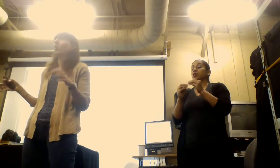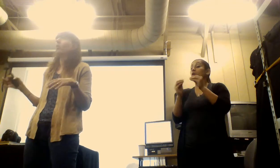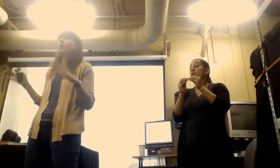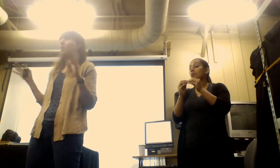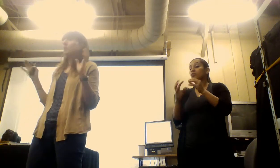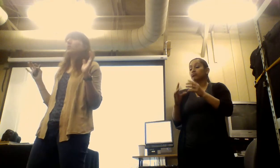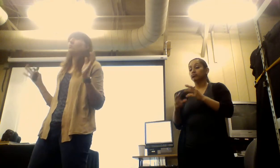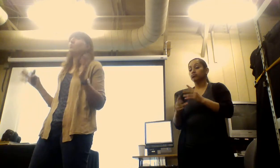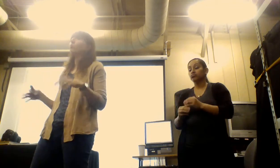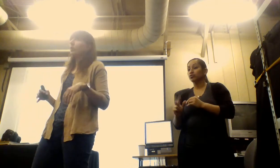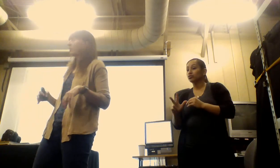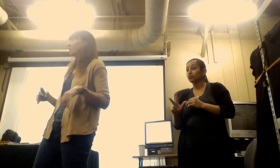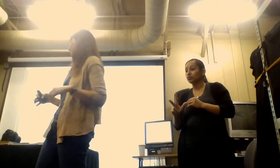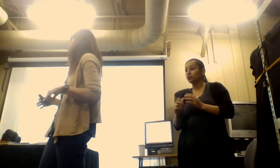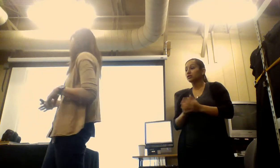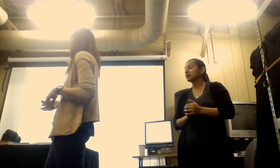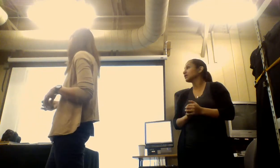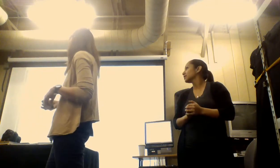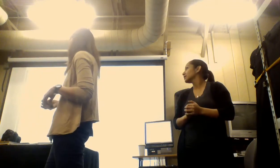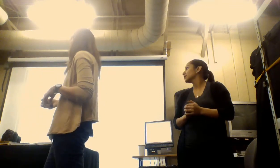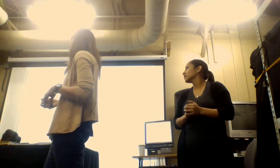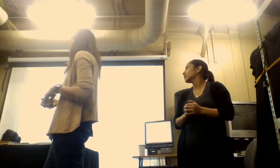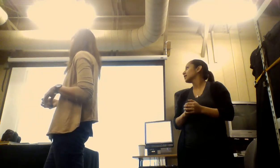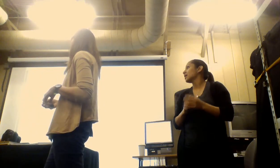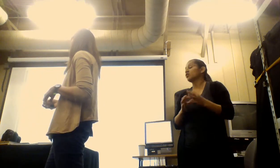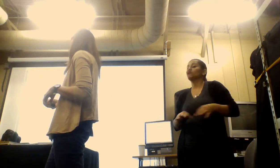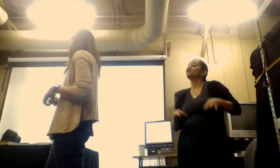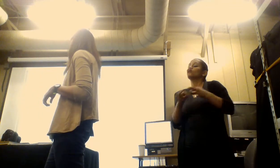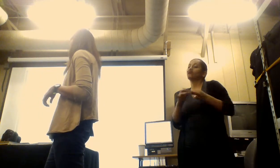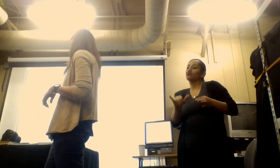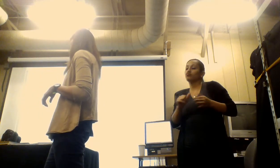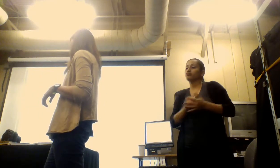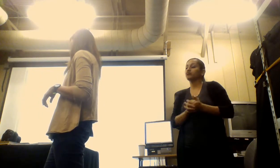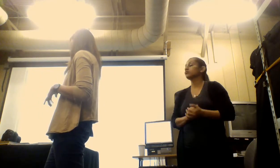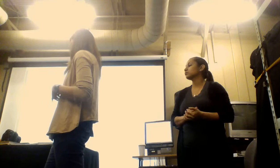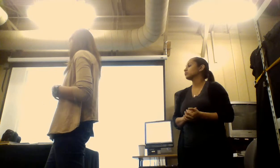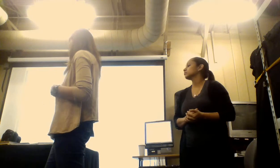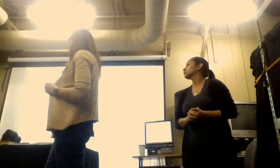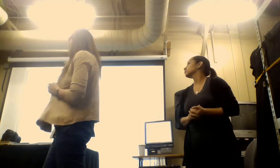your wall. I mean, it is worth the investment.